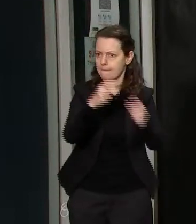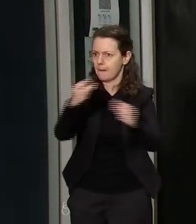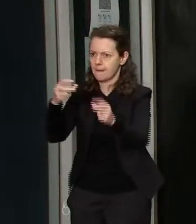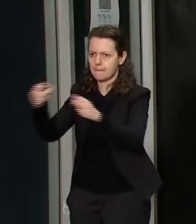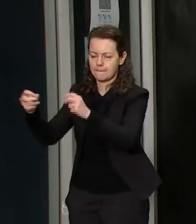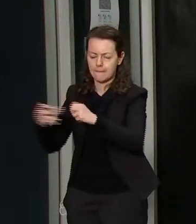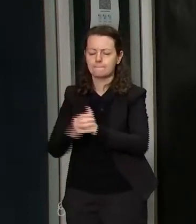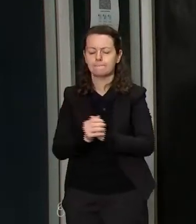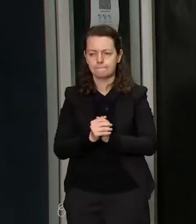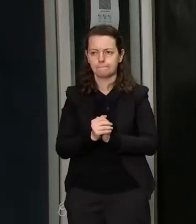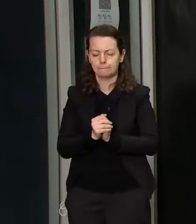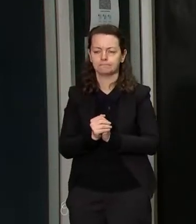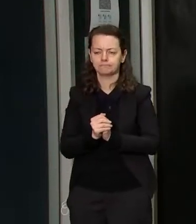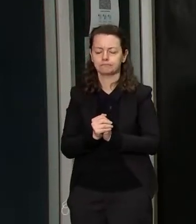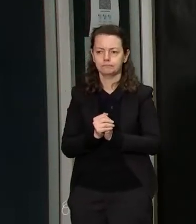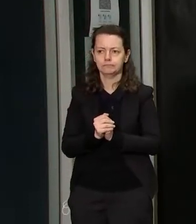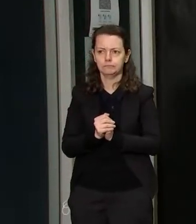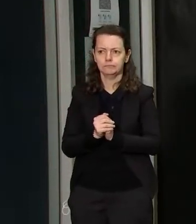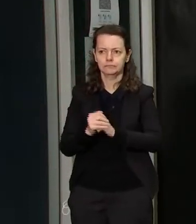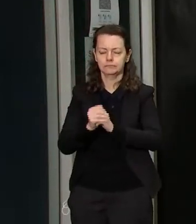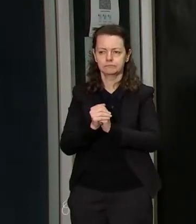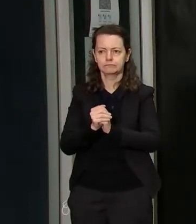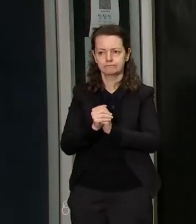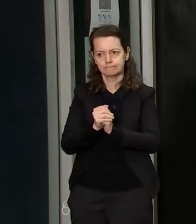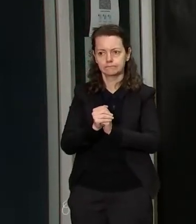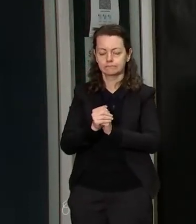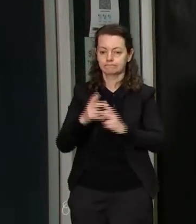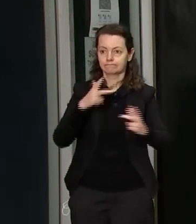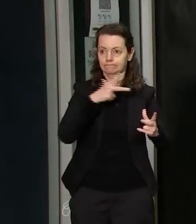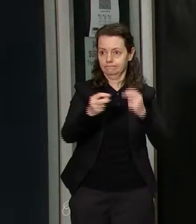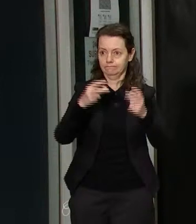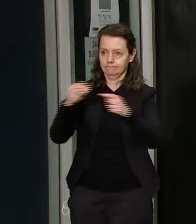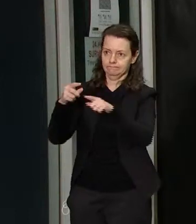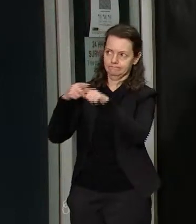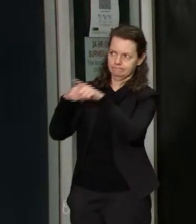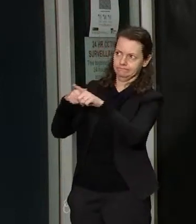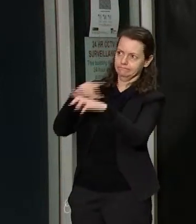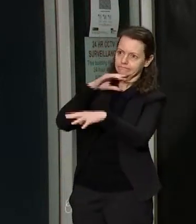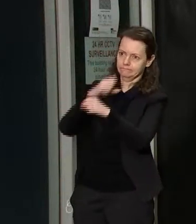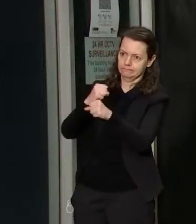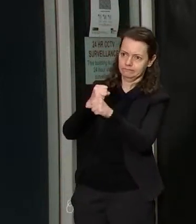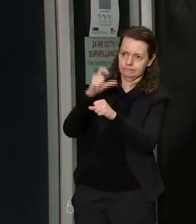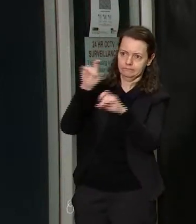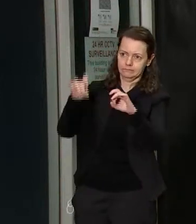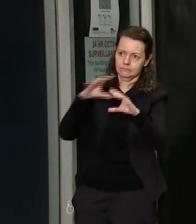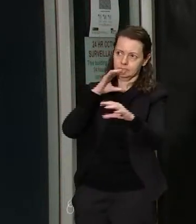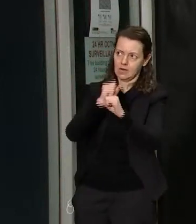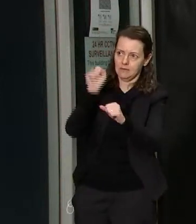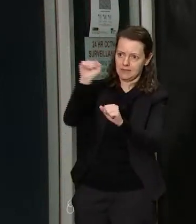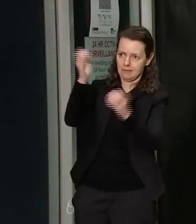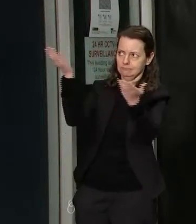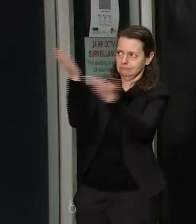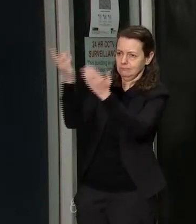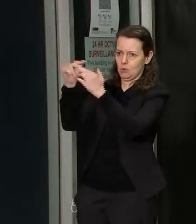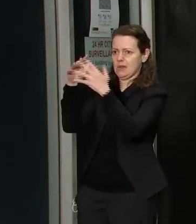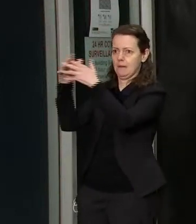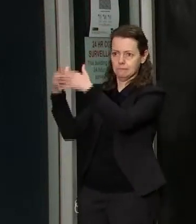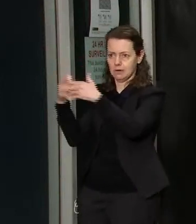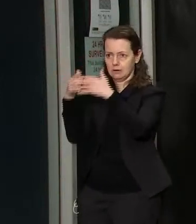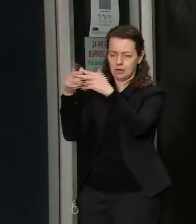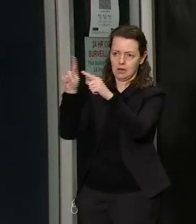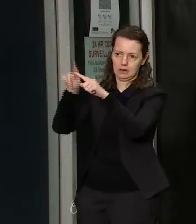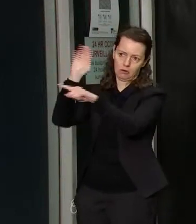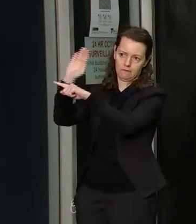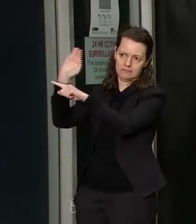The vaccine program, as it has always been, has been dependent on supply and confidence in supply from